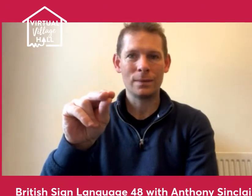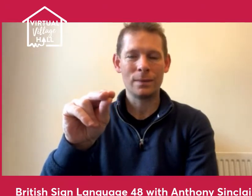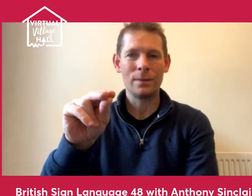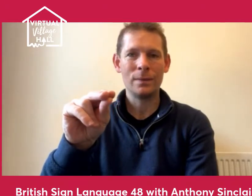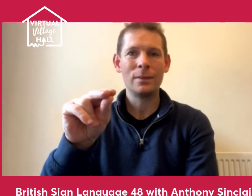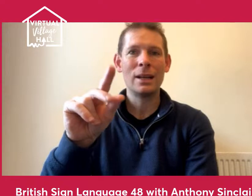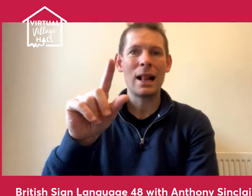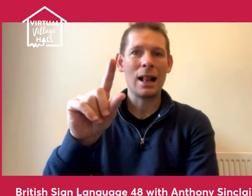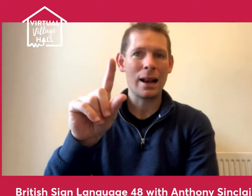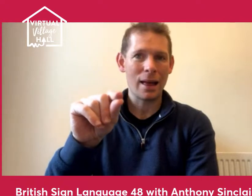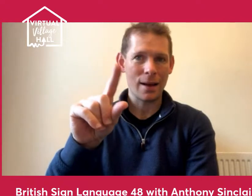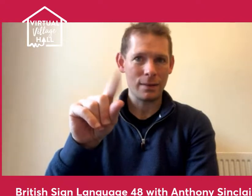12,